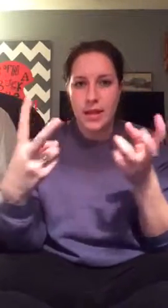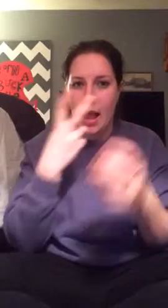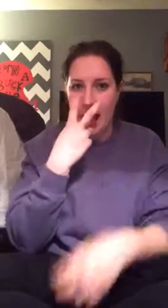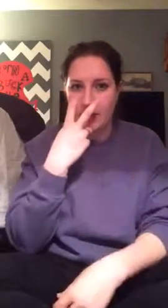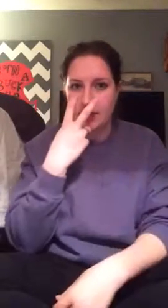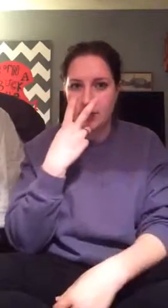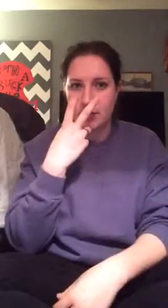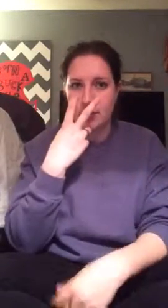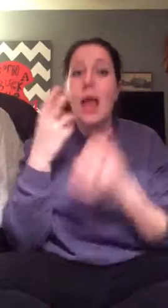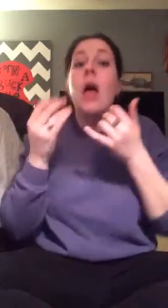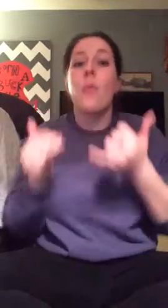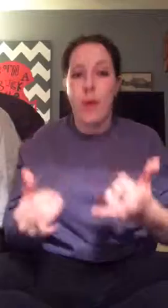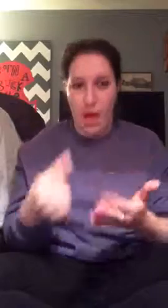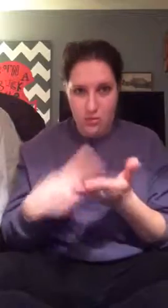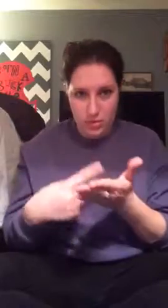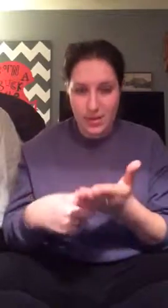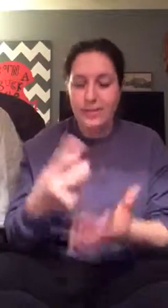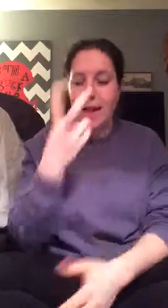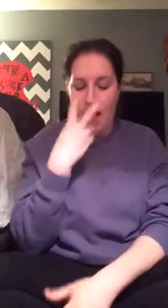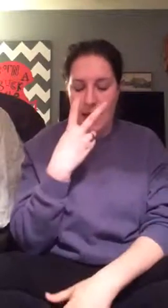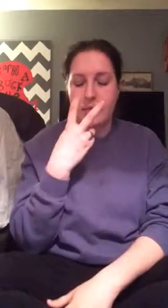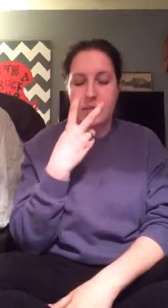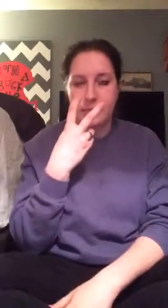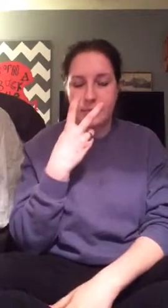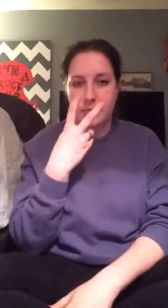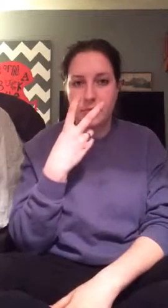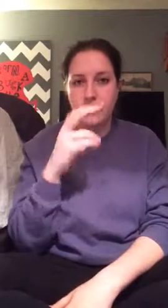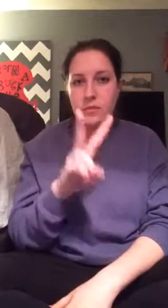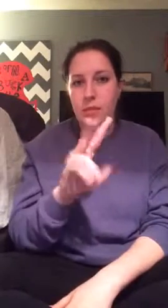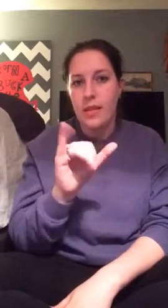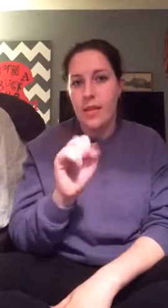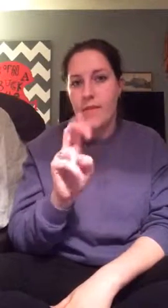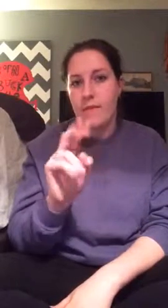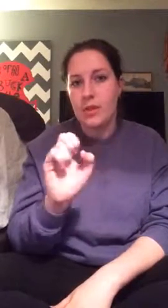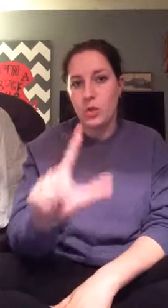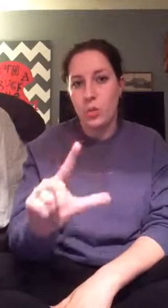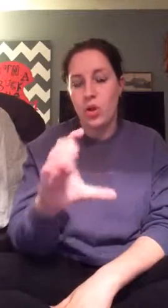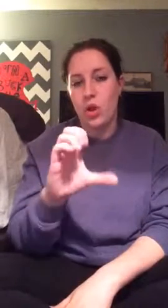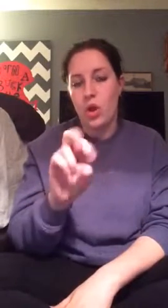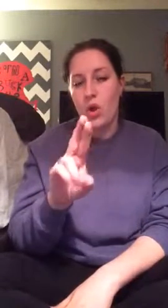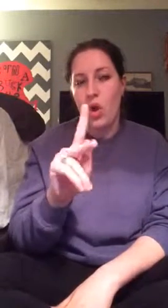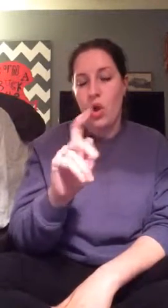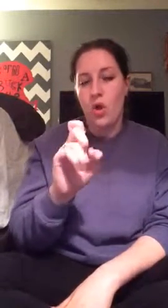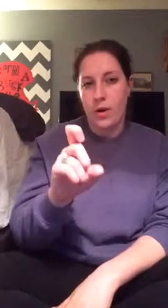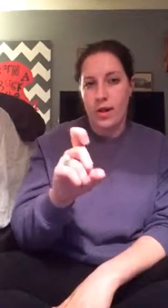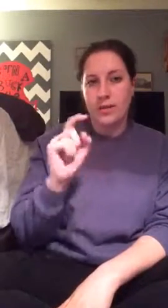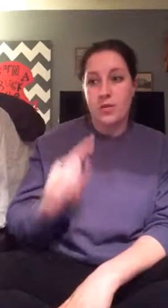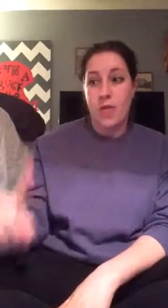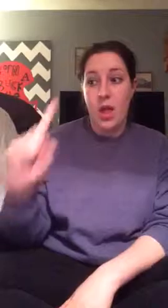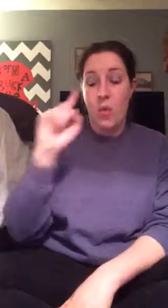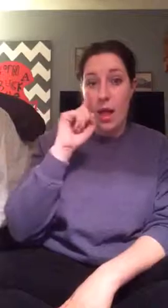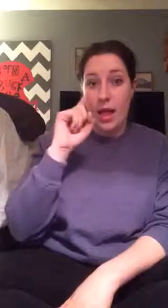cortex, same way, it's a contralateral arrangement. From my right visual field, the information goes to